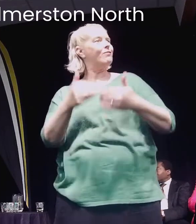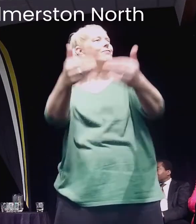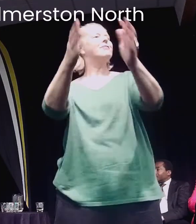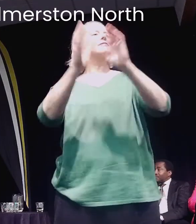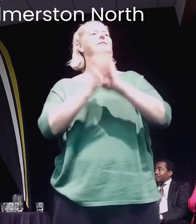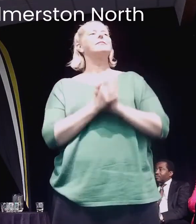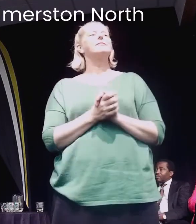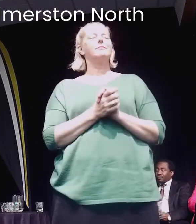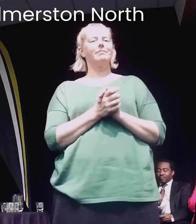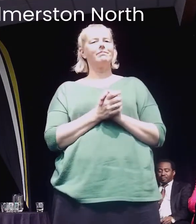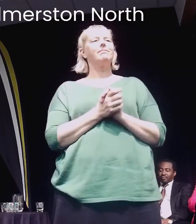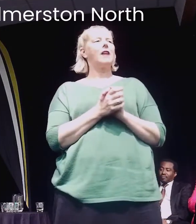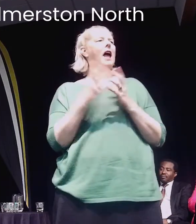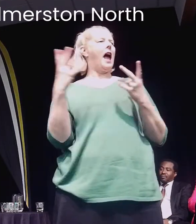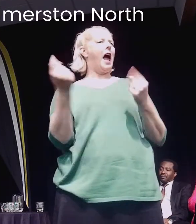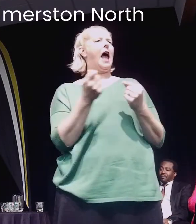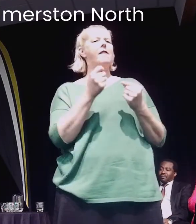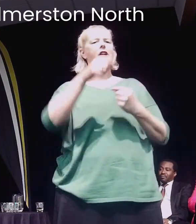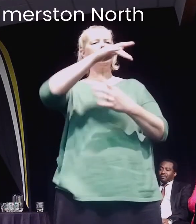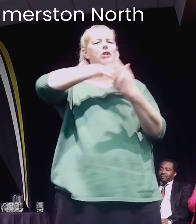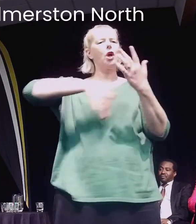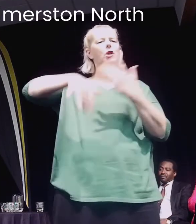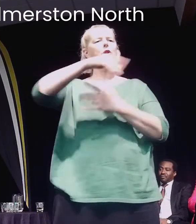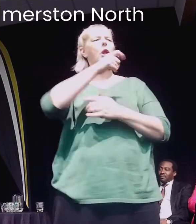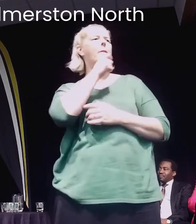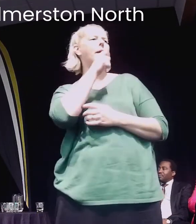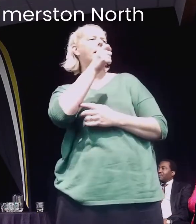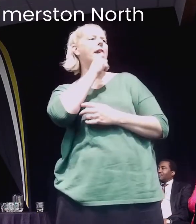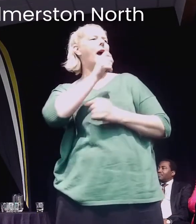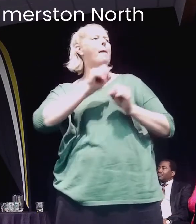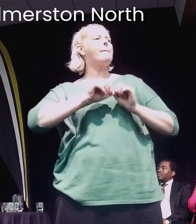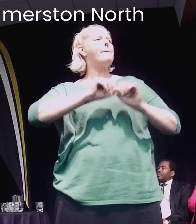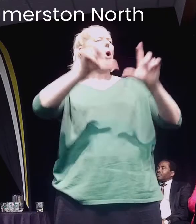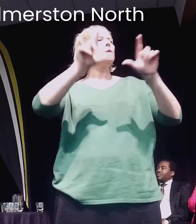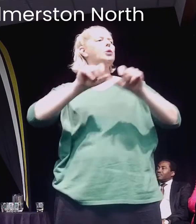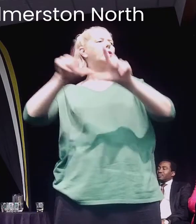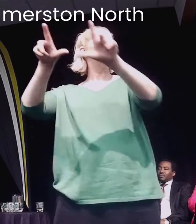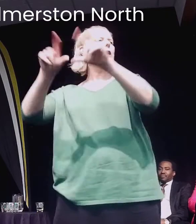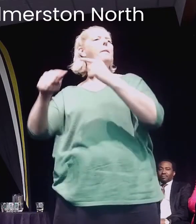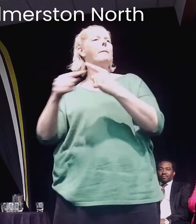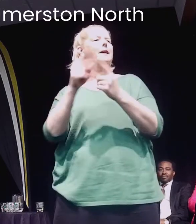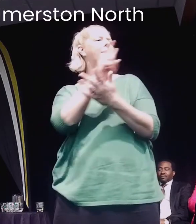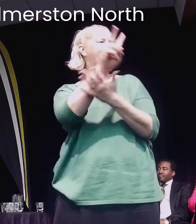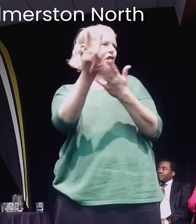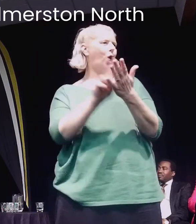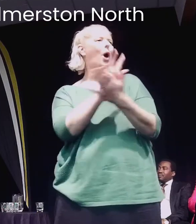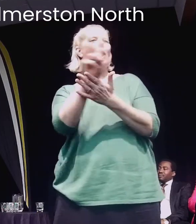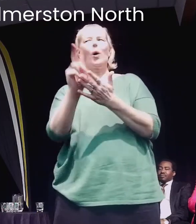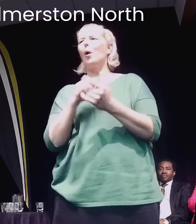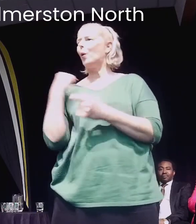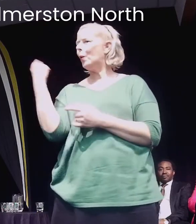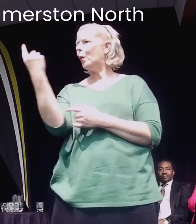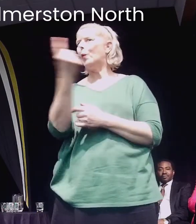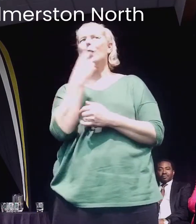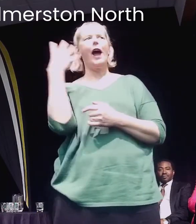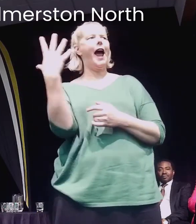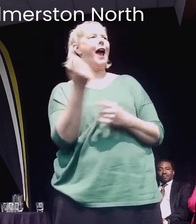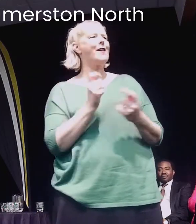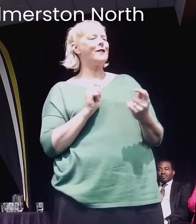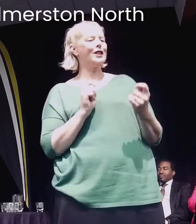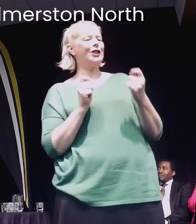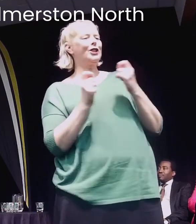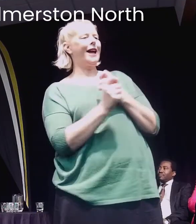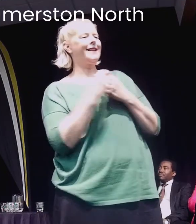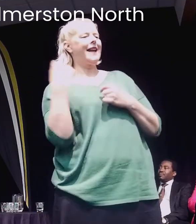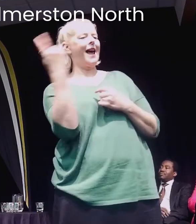social media posts and videos. We've changed our weather temperatures to be read from the square rather than the